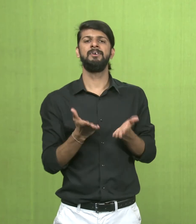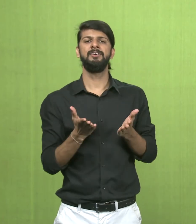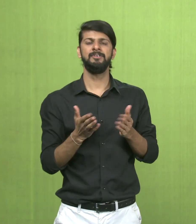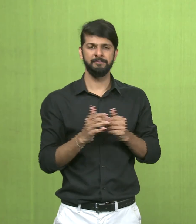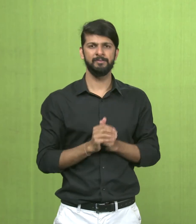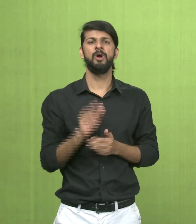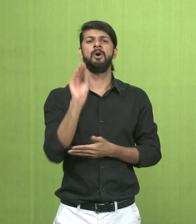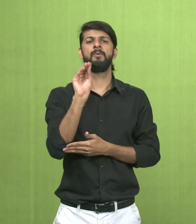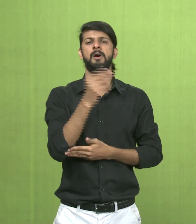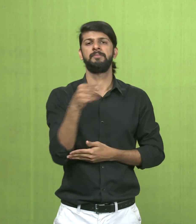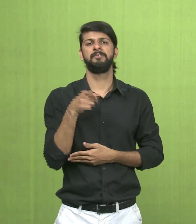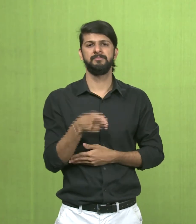powder.